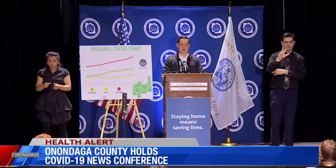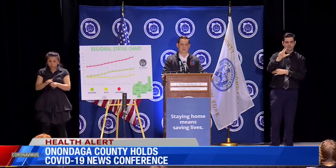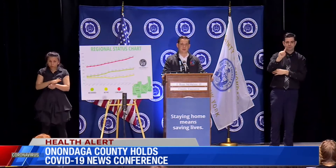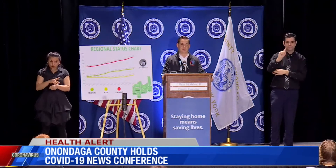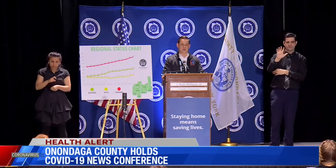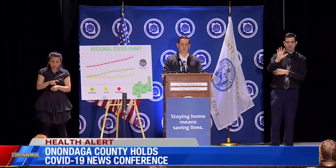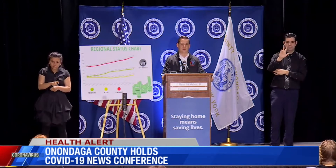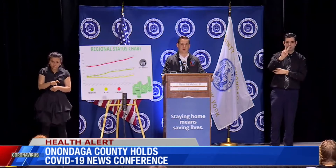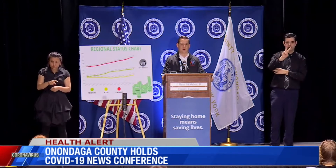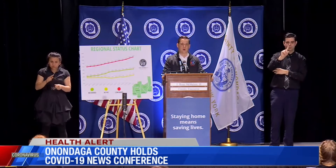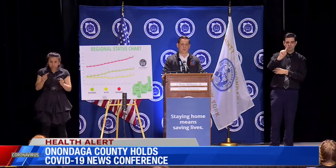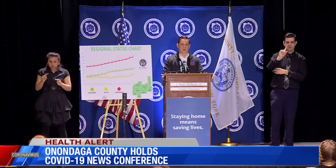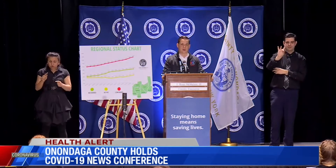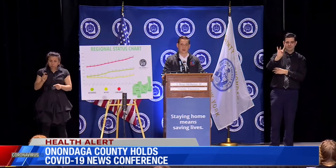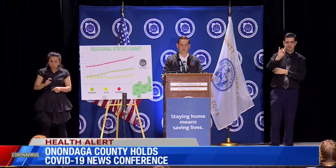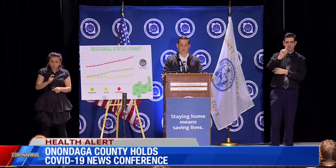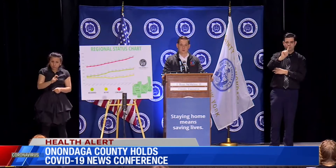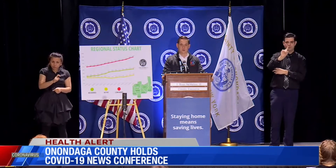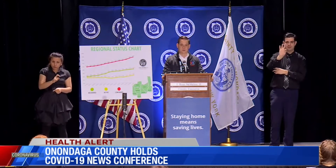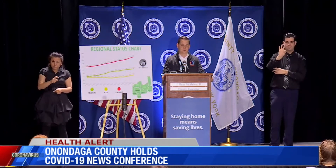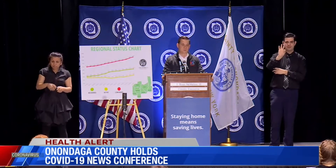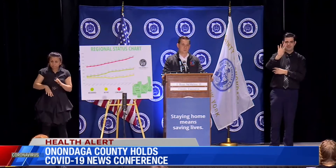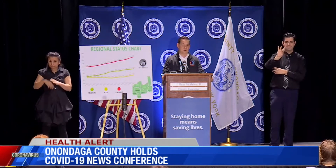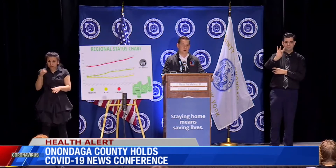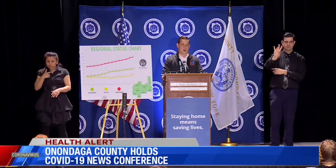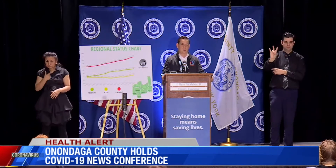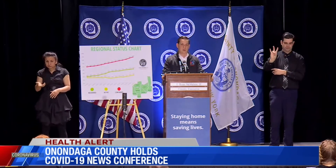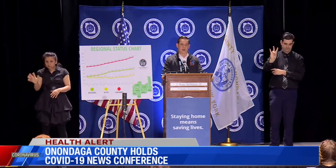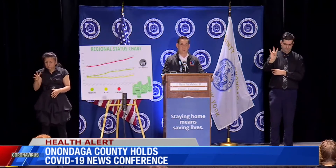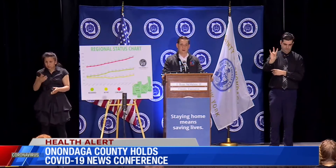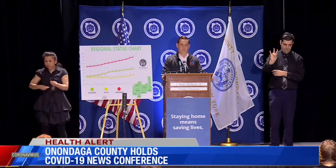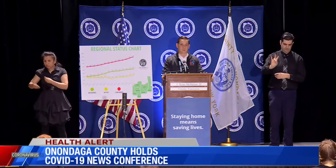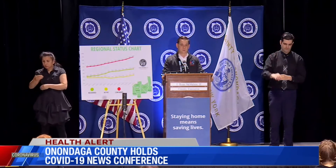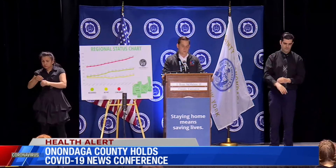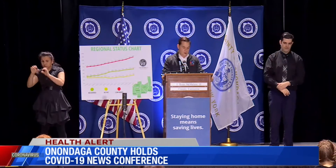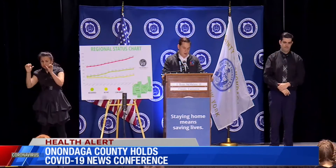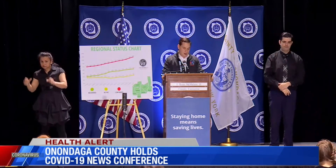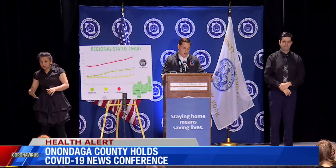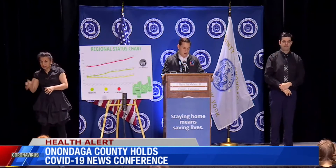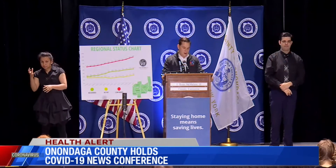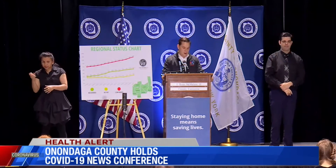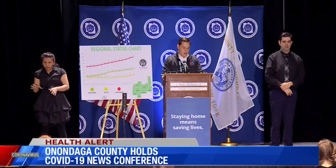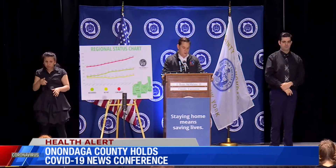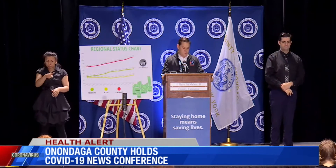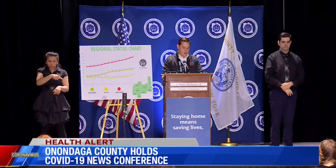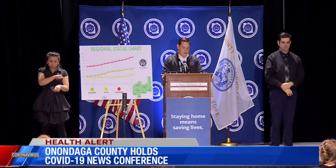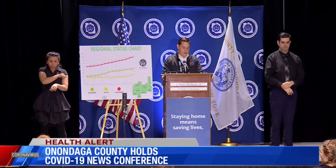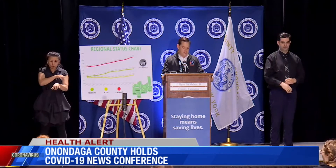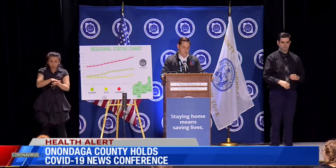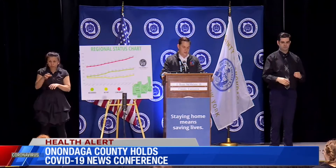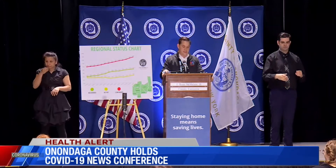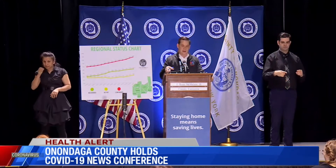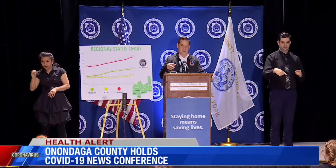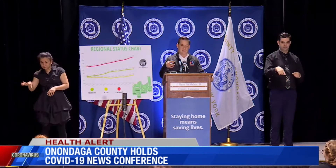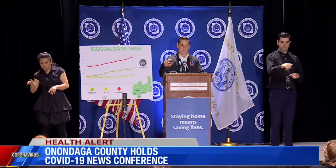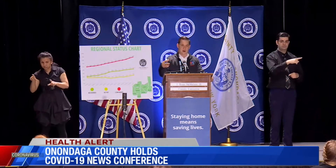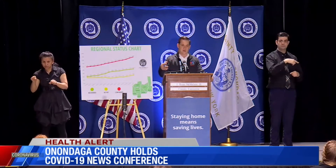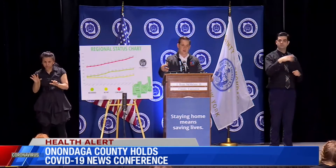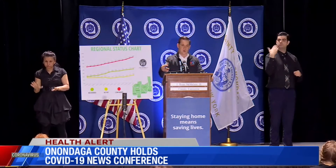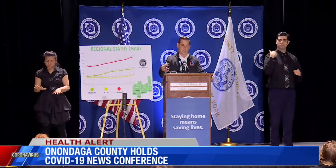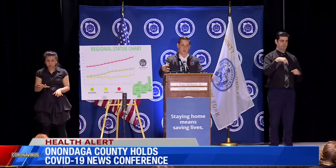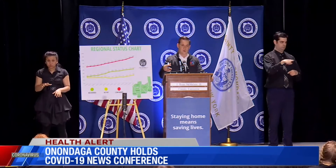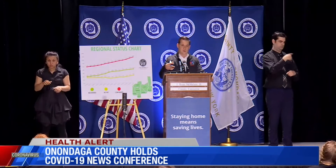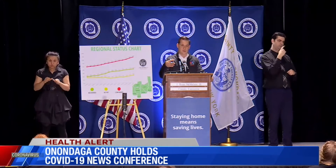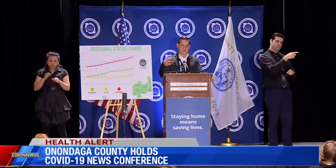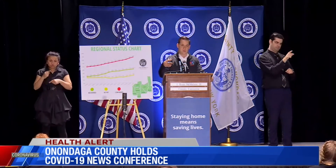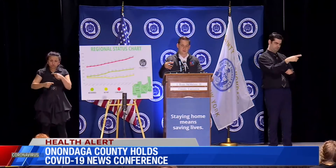fact that seniors aren't supposed to leave their homes. How are they going to get groceries? We need a meal. All these various things. We extended that to our